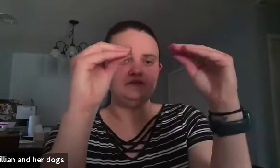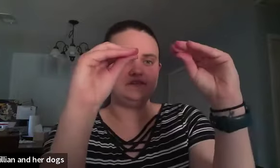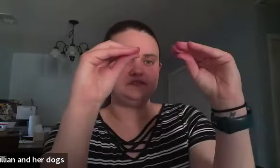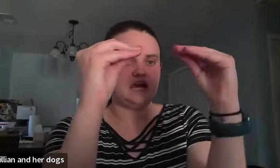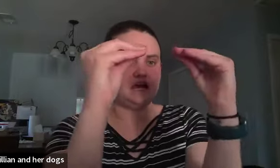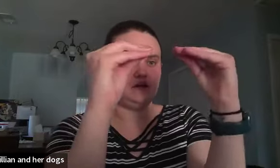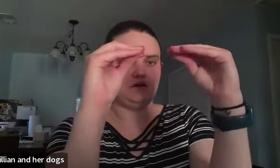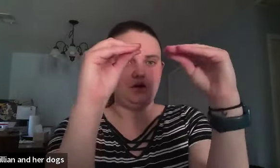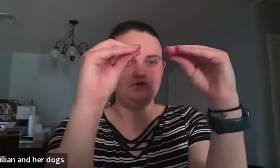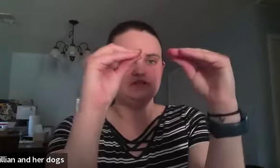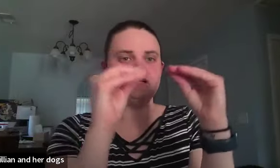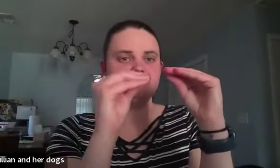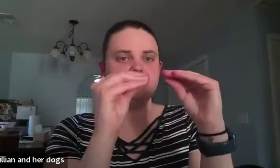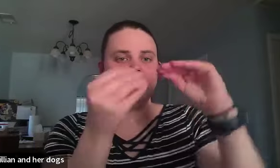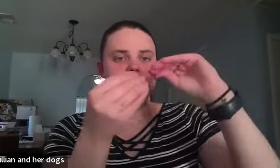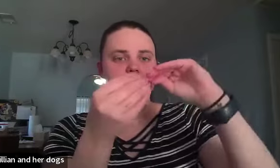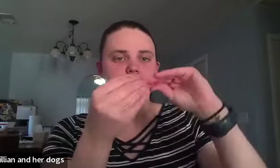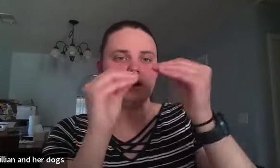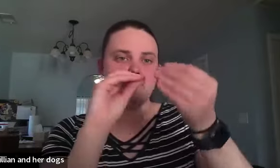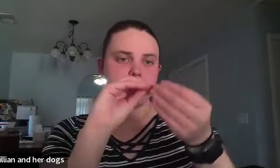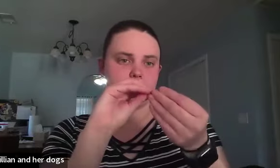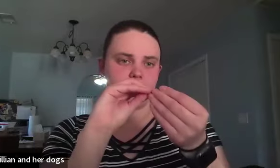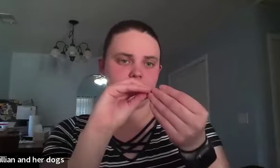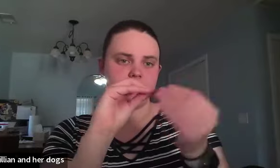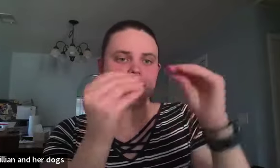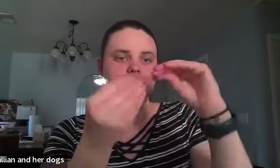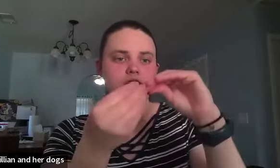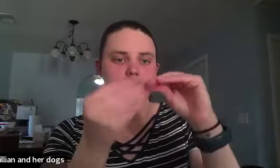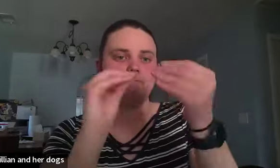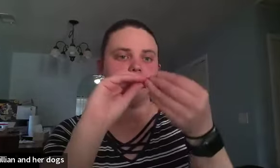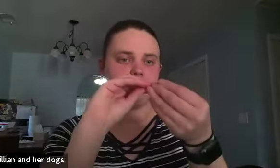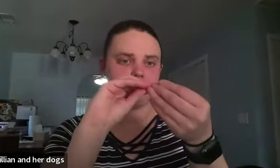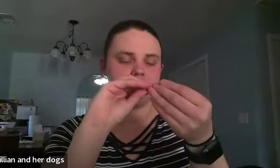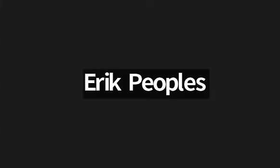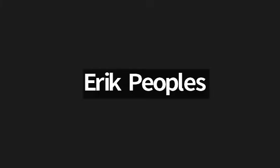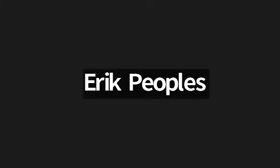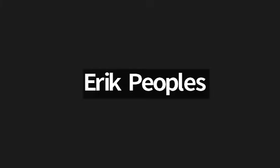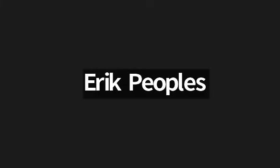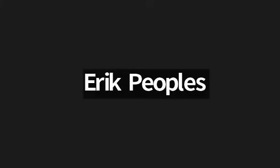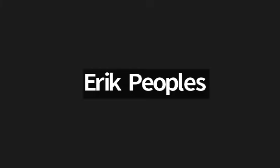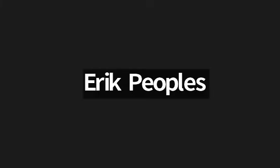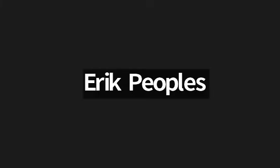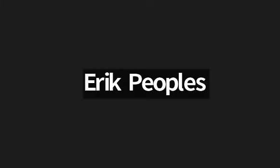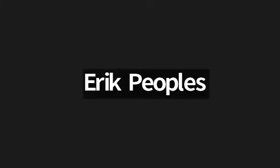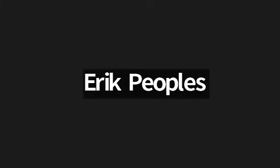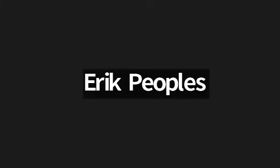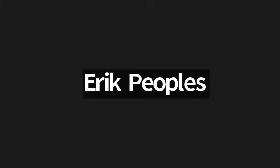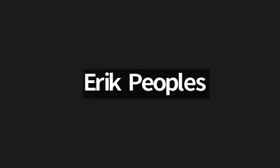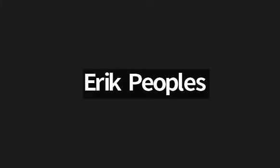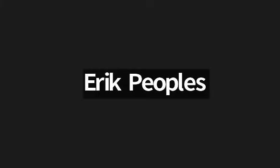of like flat O's is what I say, and you're going to go number, number, Yeah, numbers.